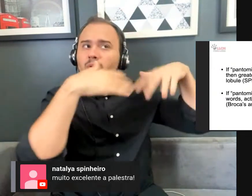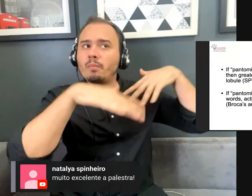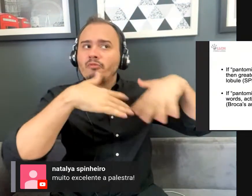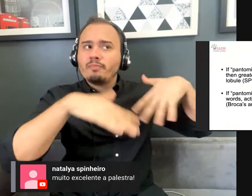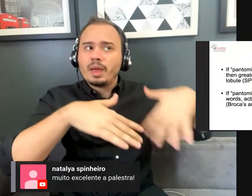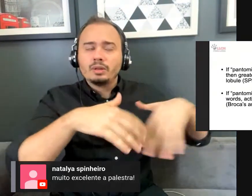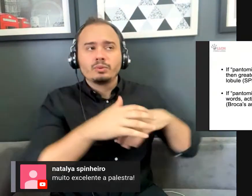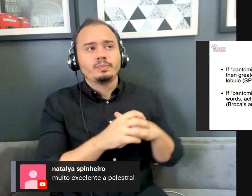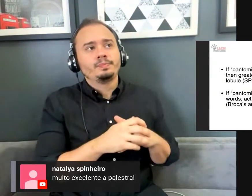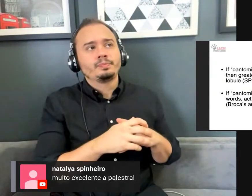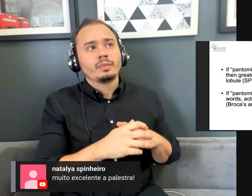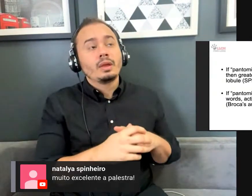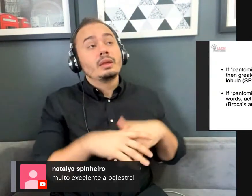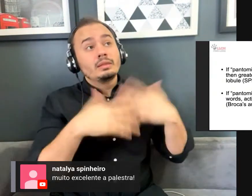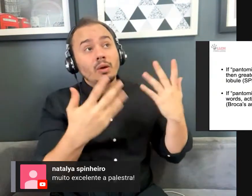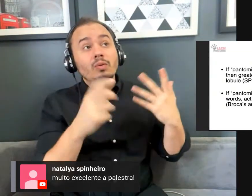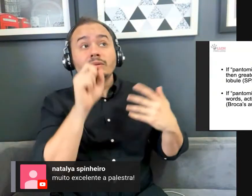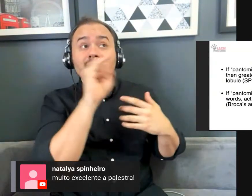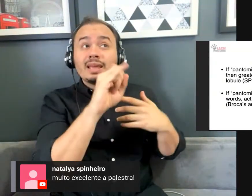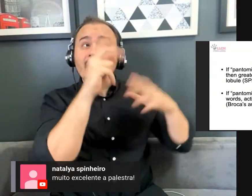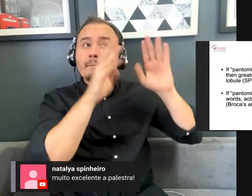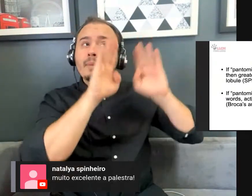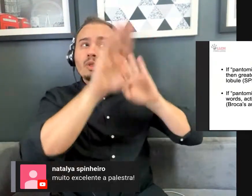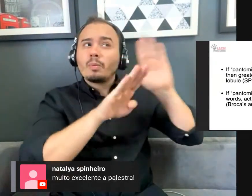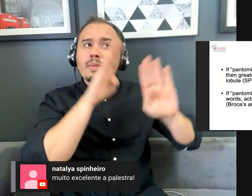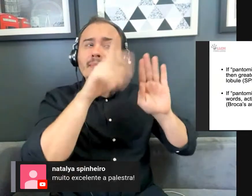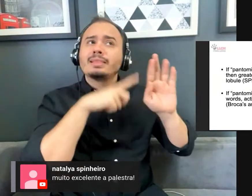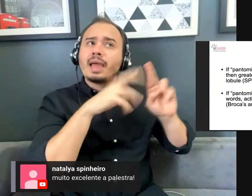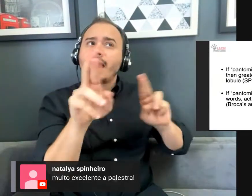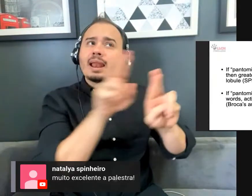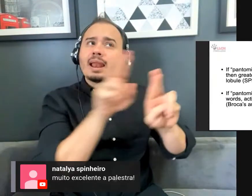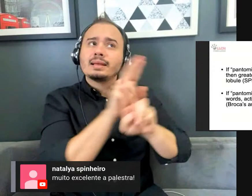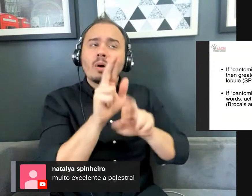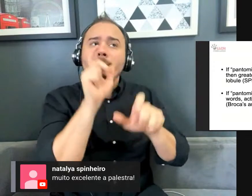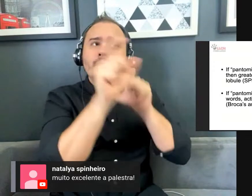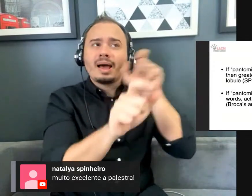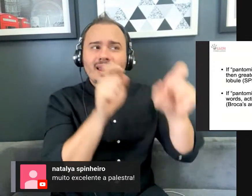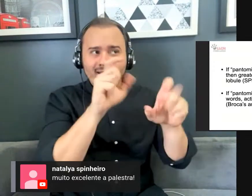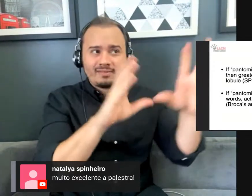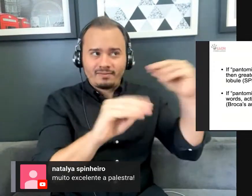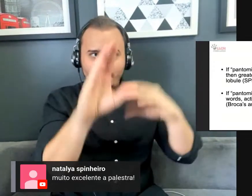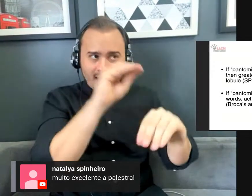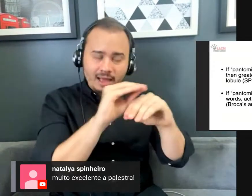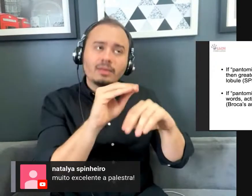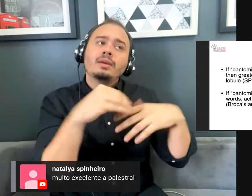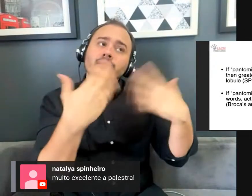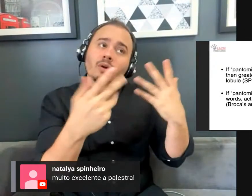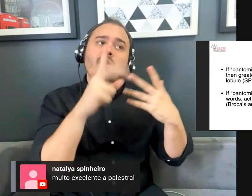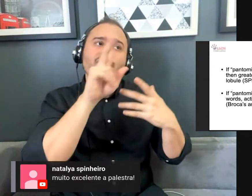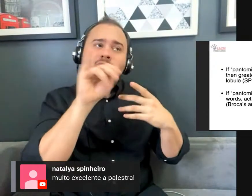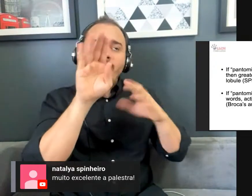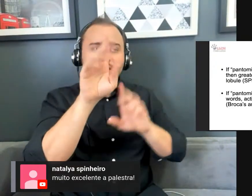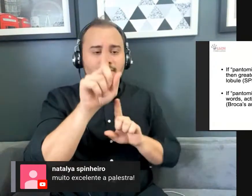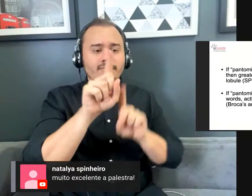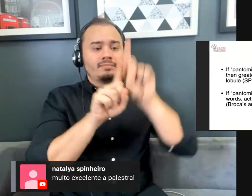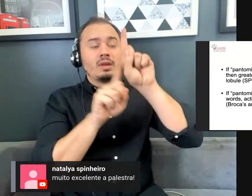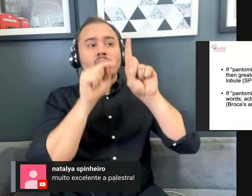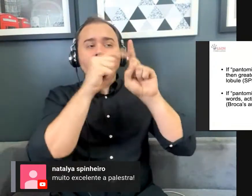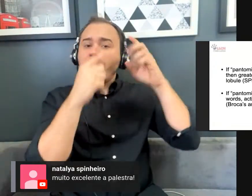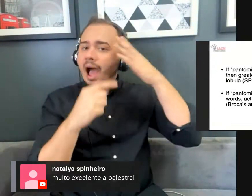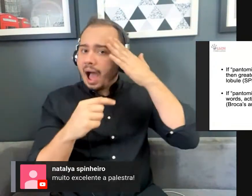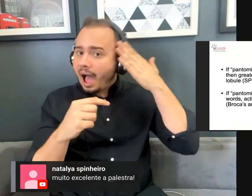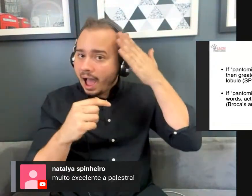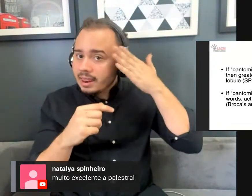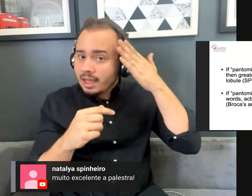signs pattern like spoken words, then we should see activation in left inferior frontal gyrus in Broca's area. We know